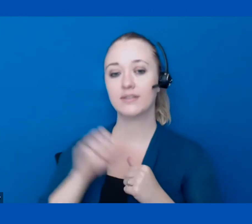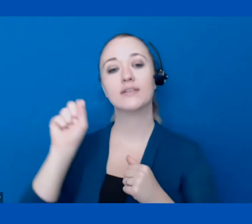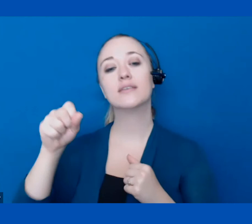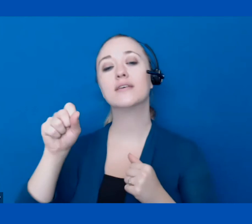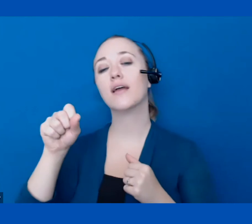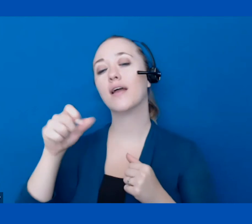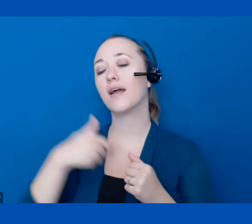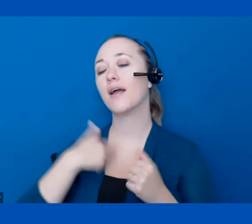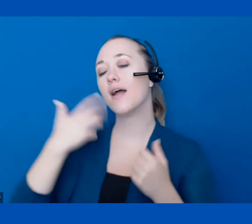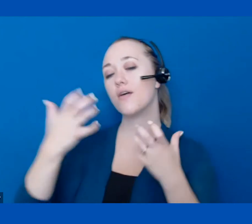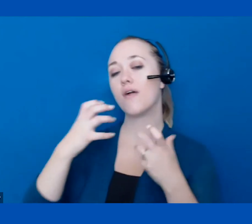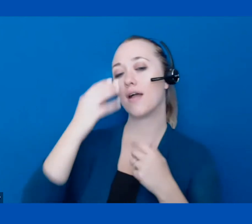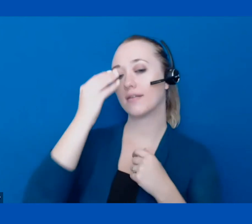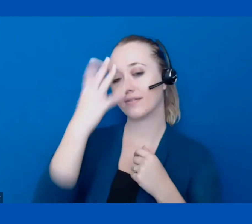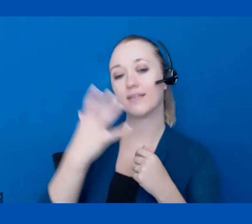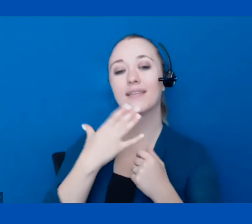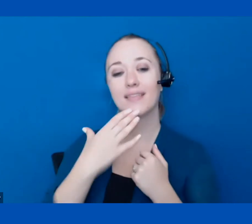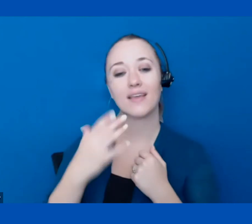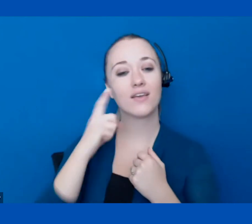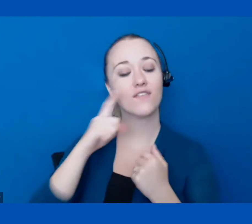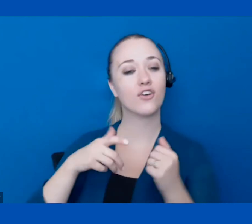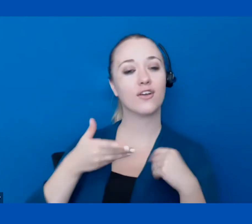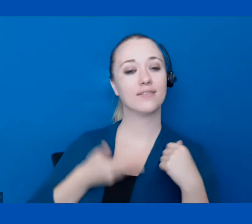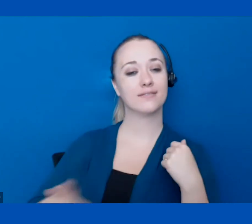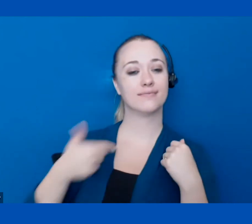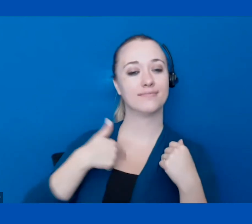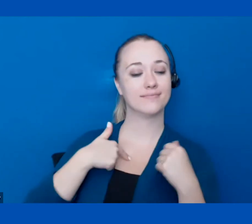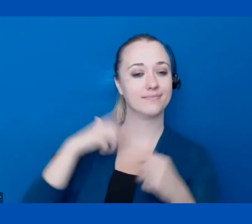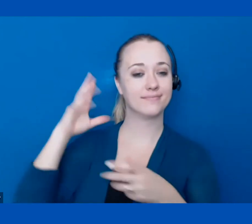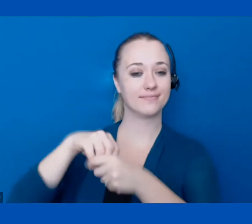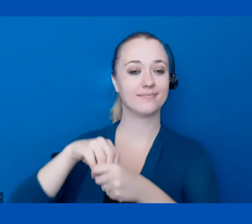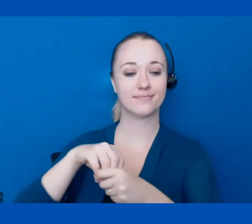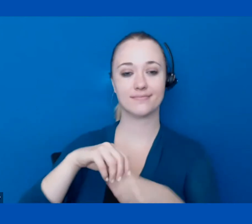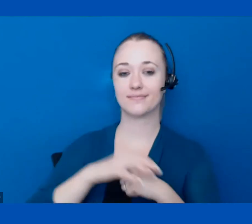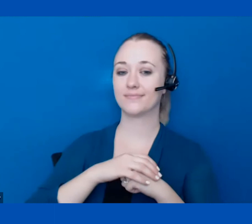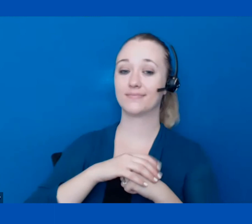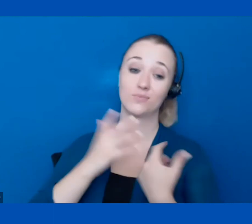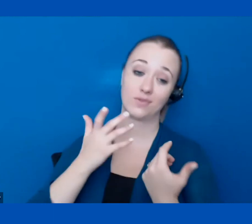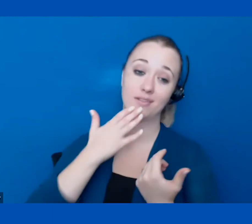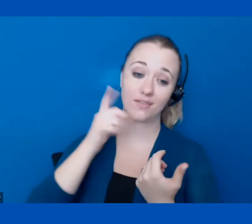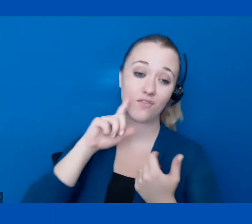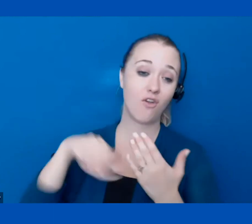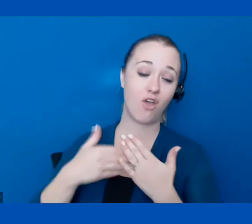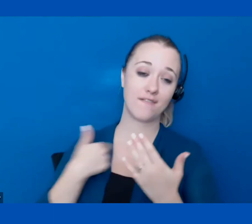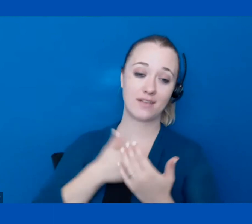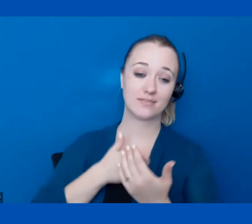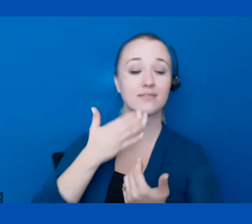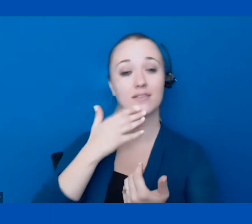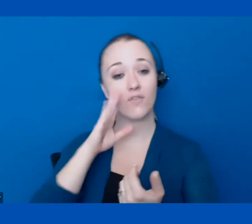Yeah, I just wanted to say thank you for having me. Well, I guess all of us, and thank you for all your great